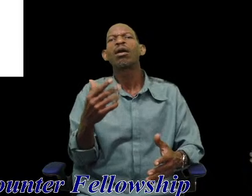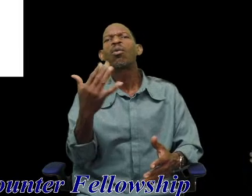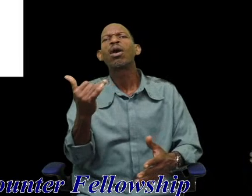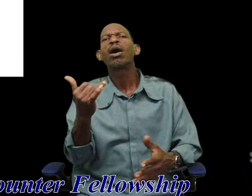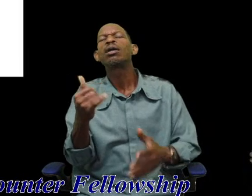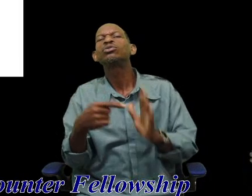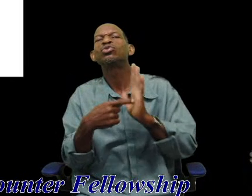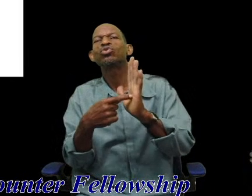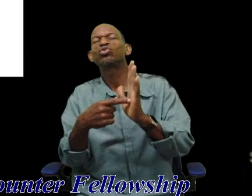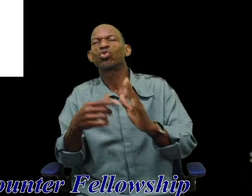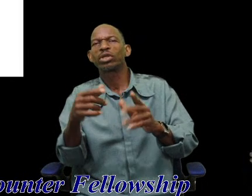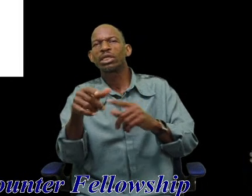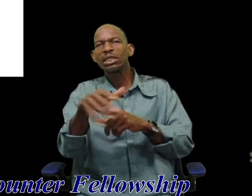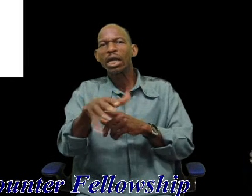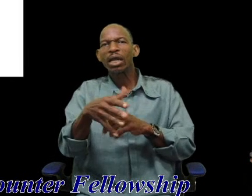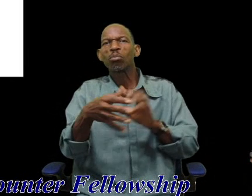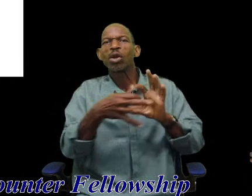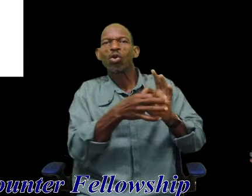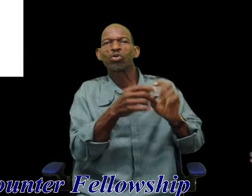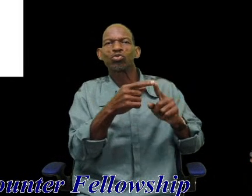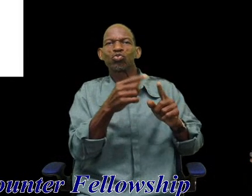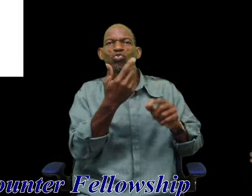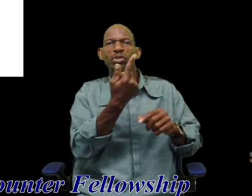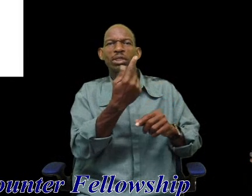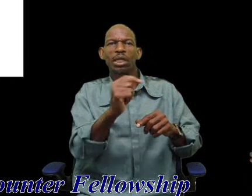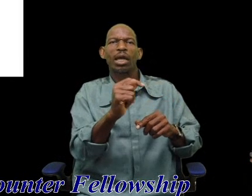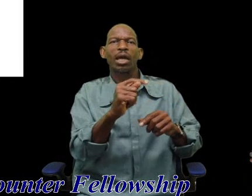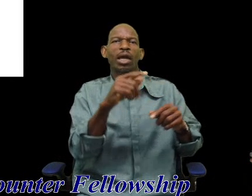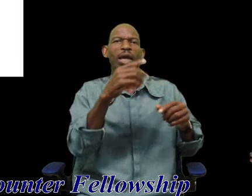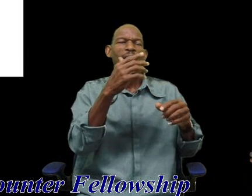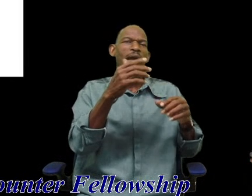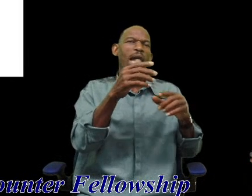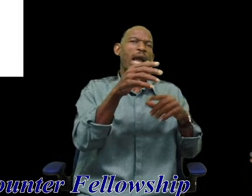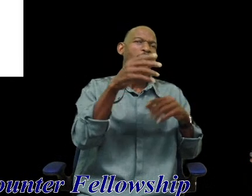cat. So I want you to try on your own